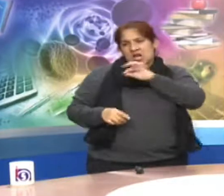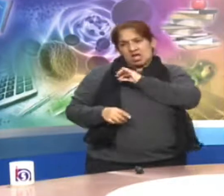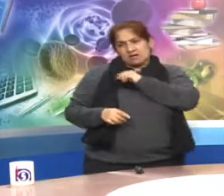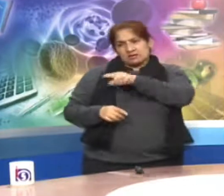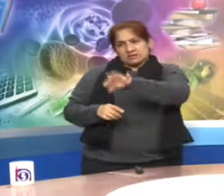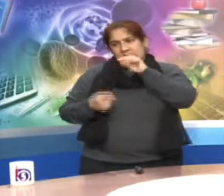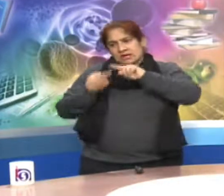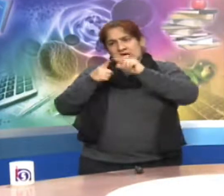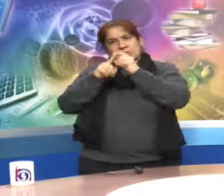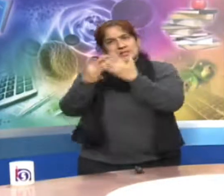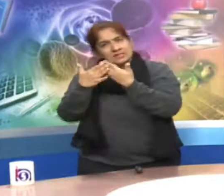For example,